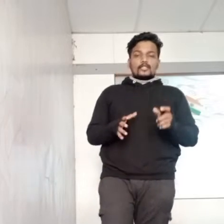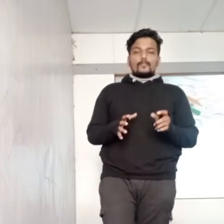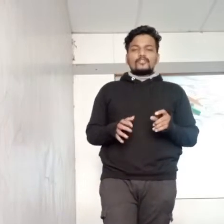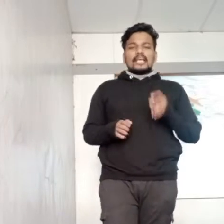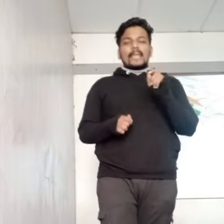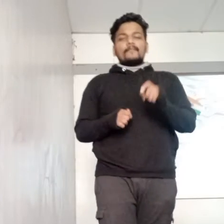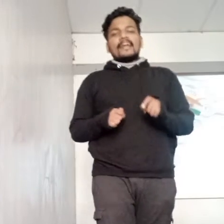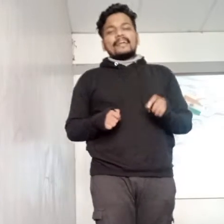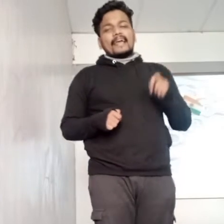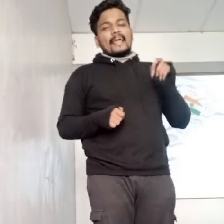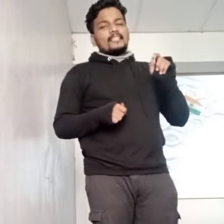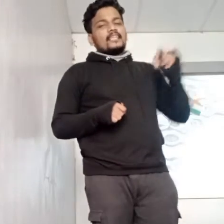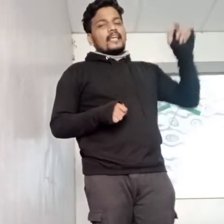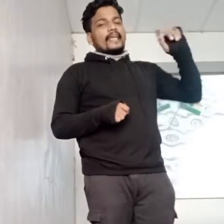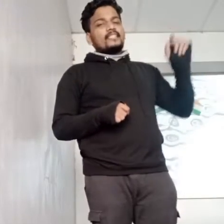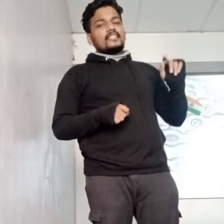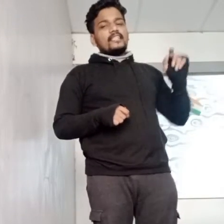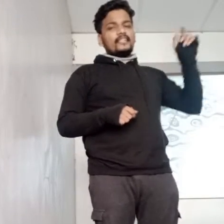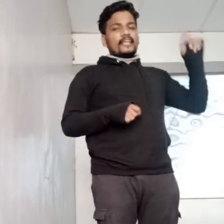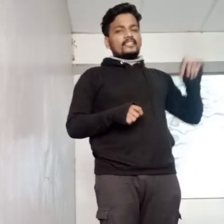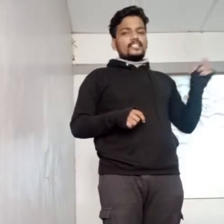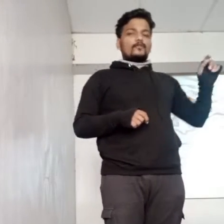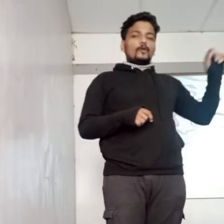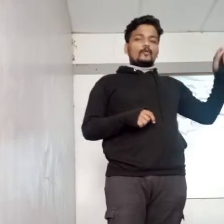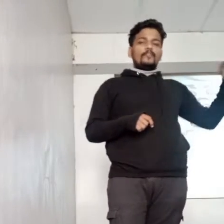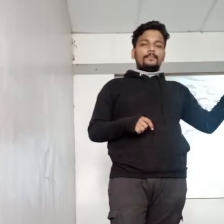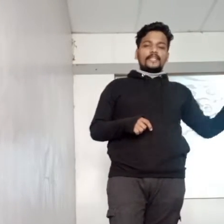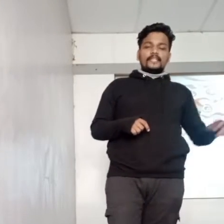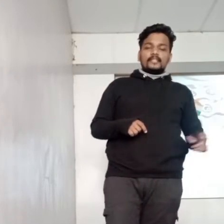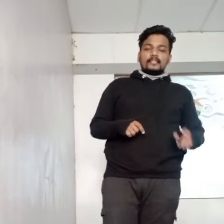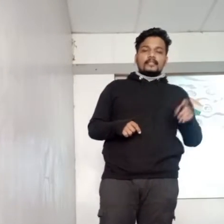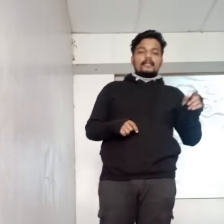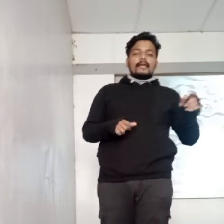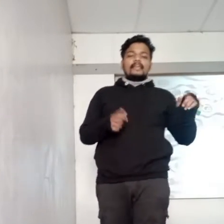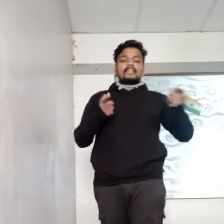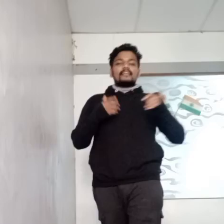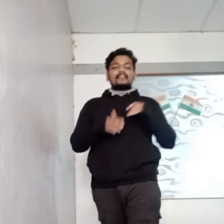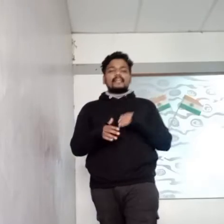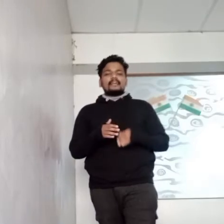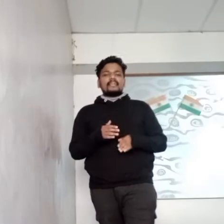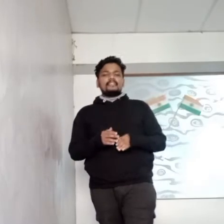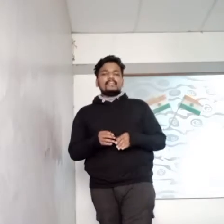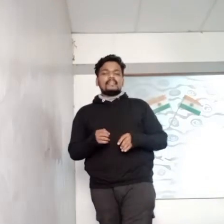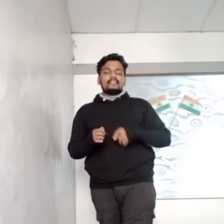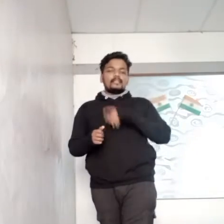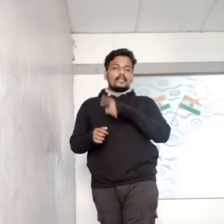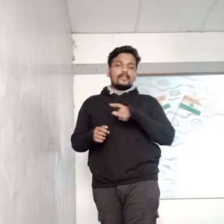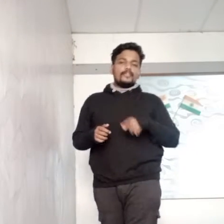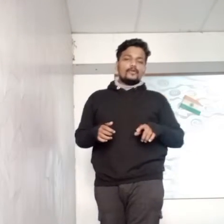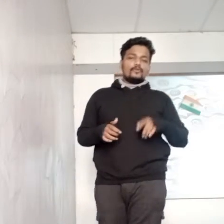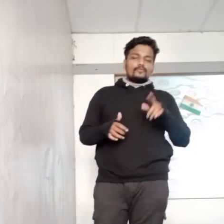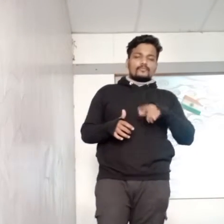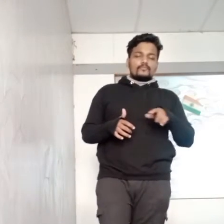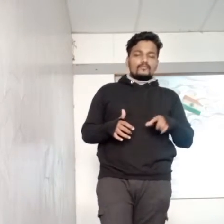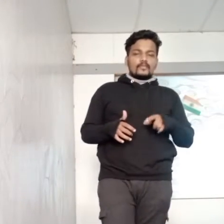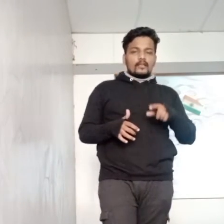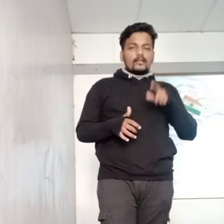Suppose I am write as s int s is equal to 50, and I can write again that new